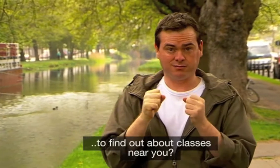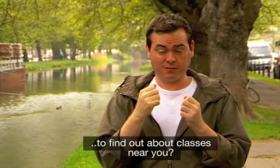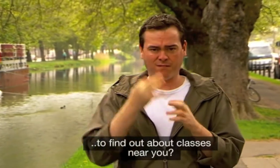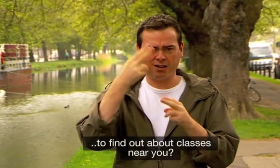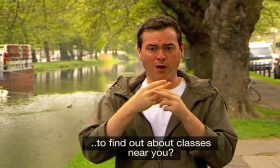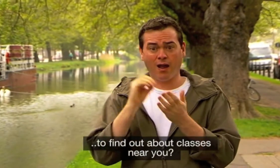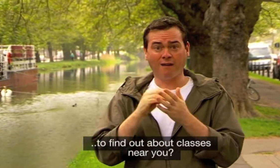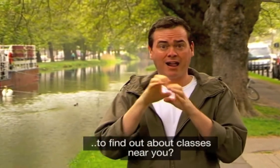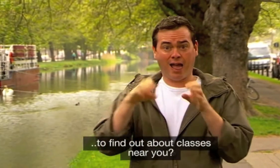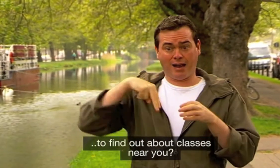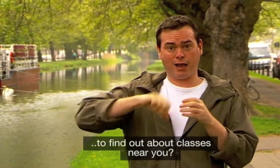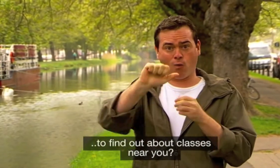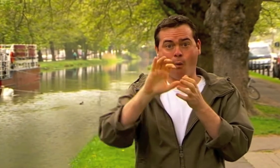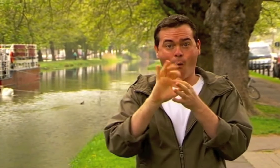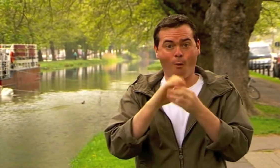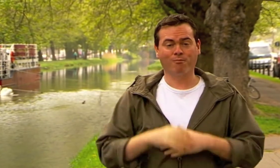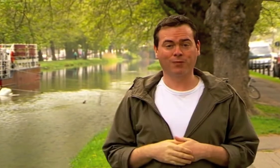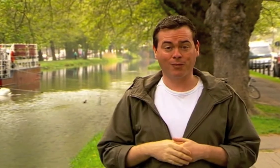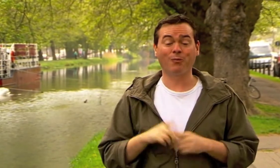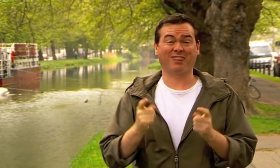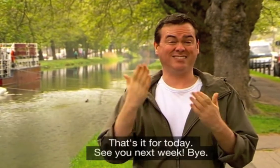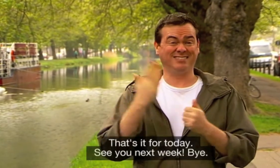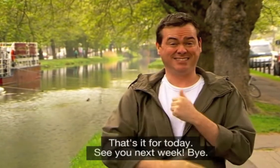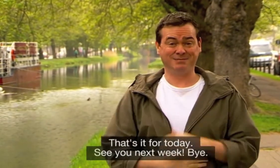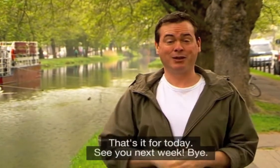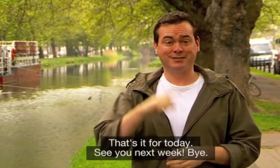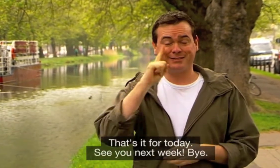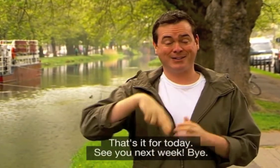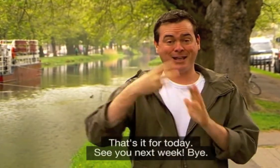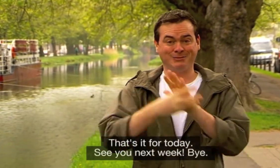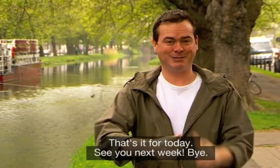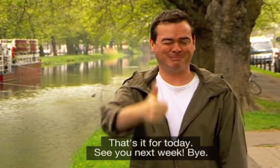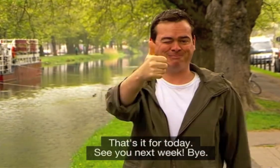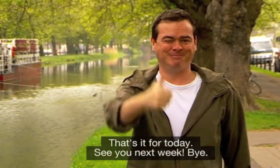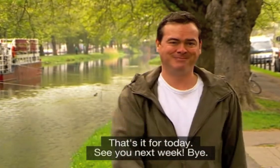classes near you. That's it for today. See you next week. Bye.